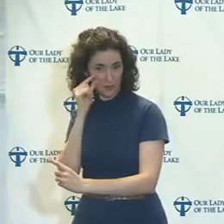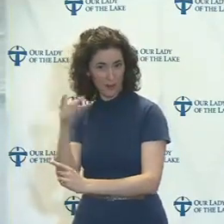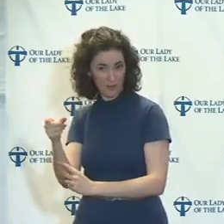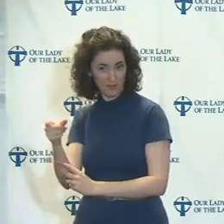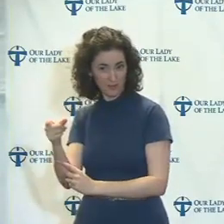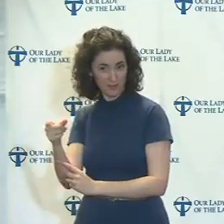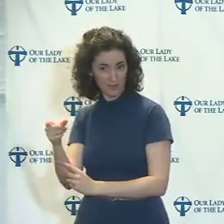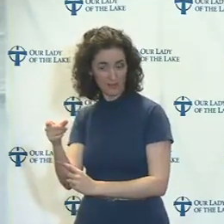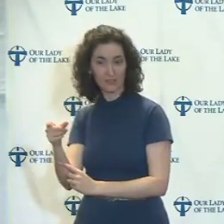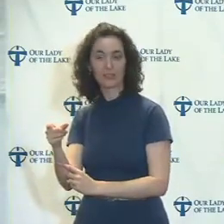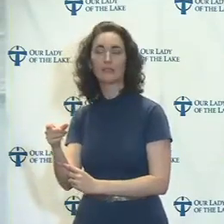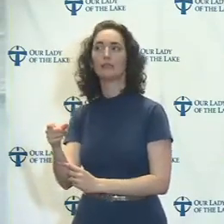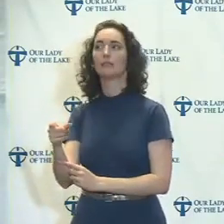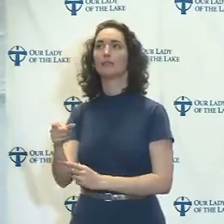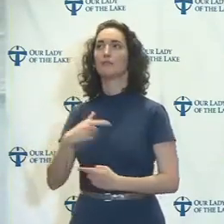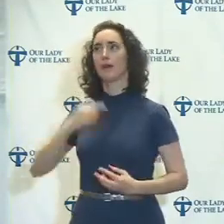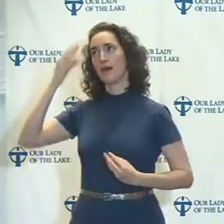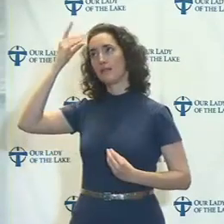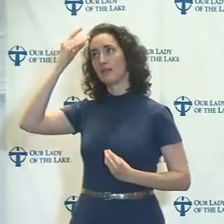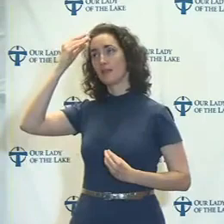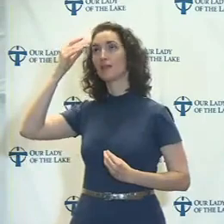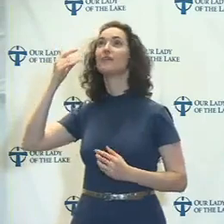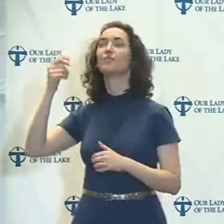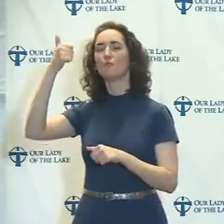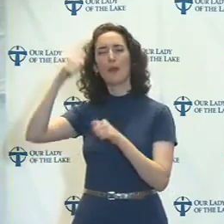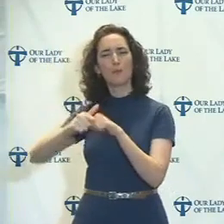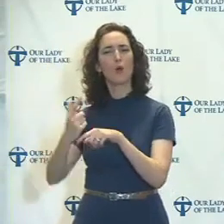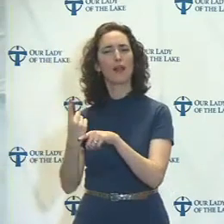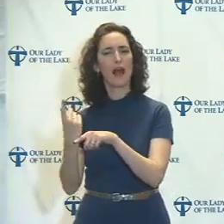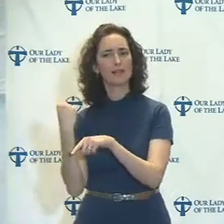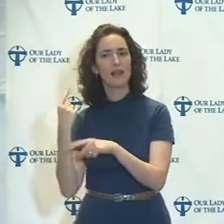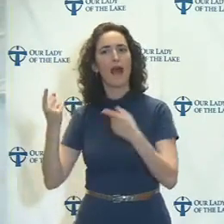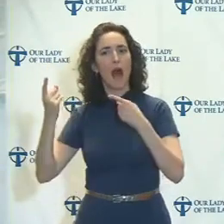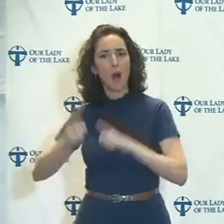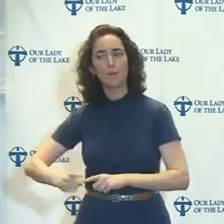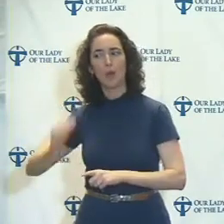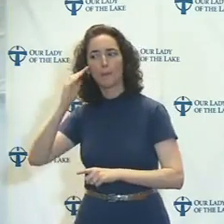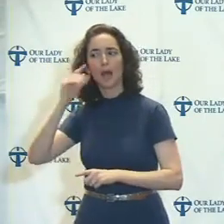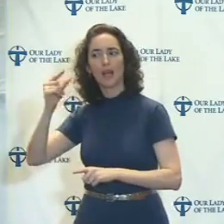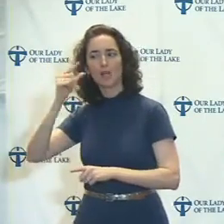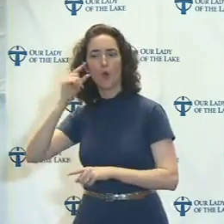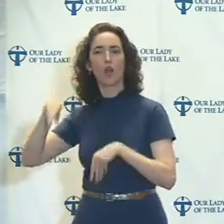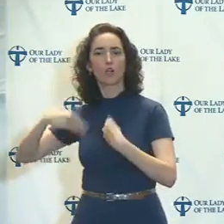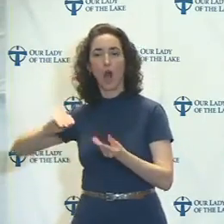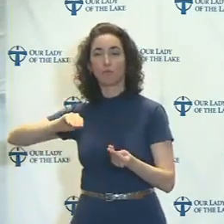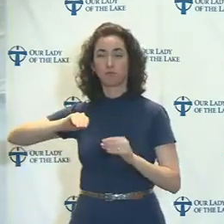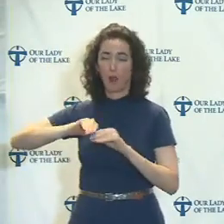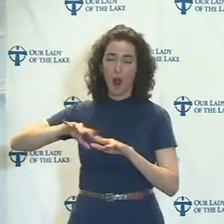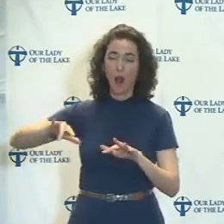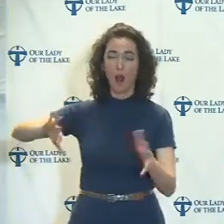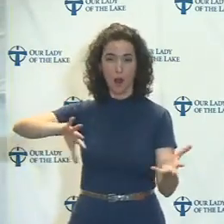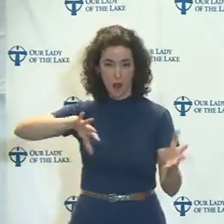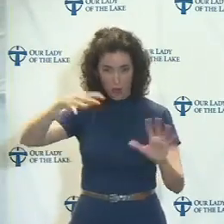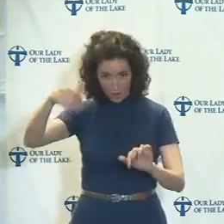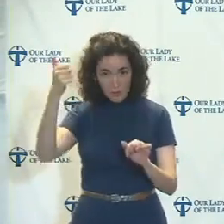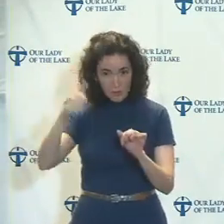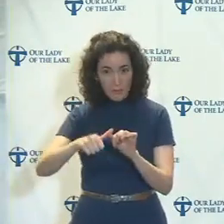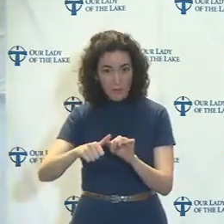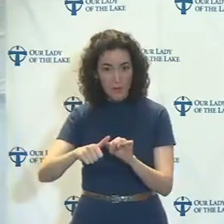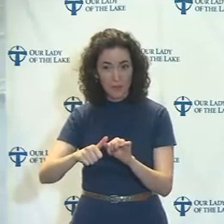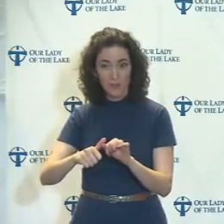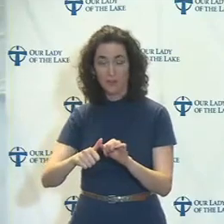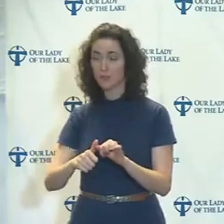and mindful of what Mardi Gras did to our state last year, and how widely and